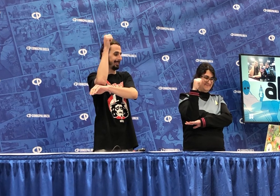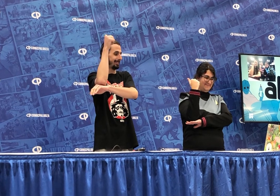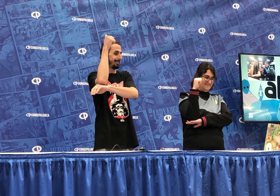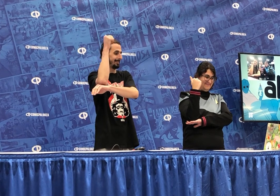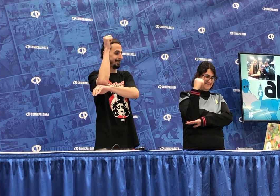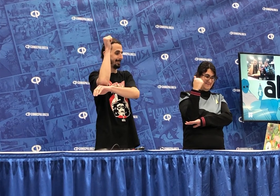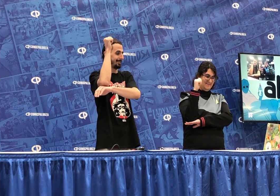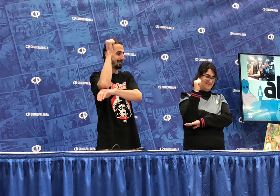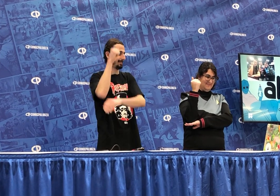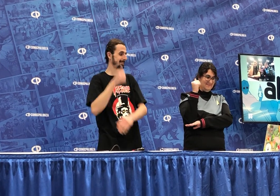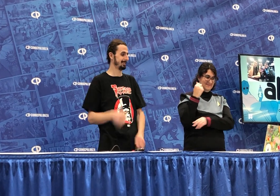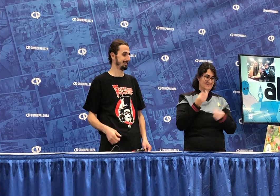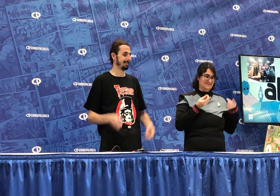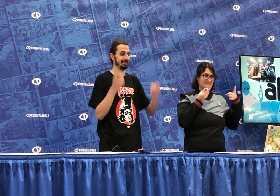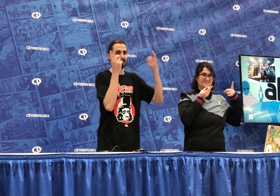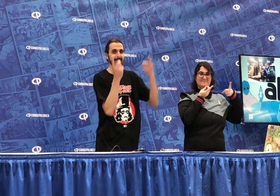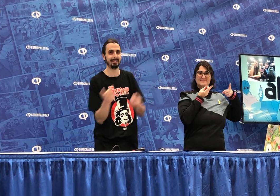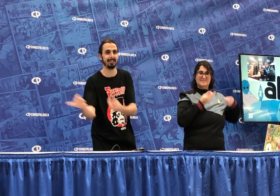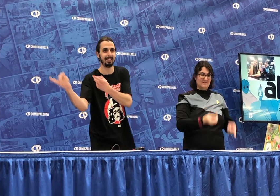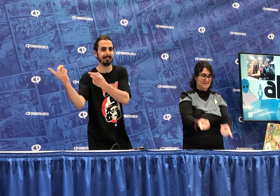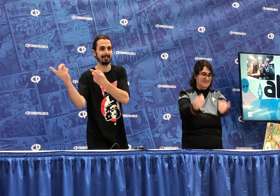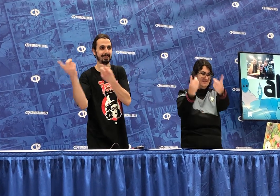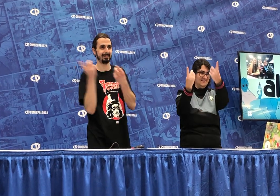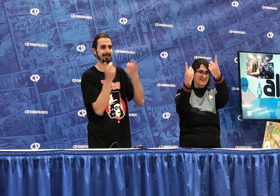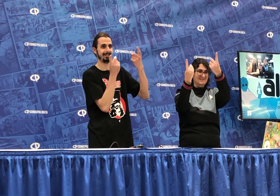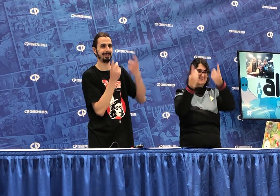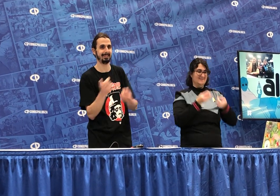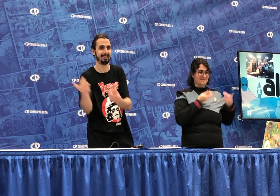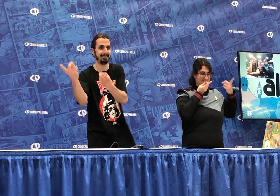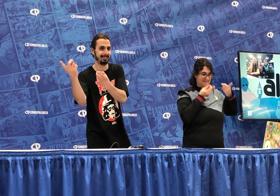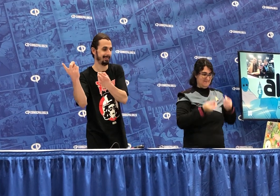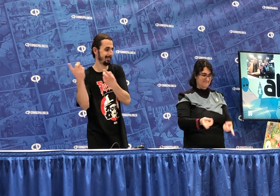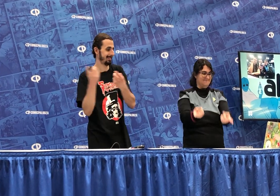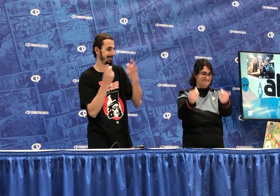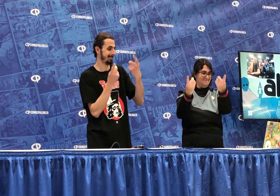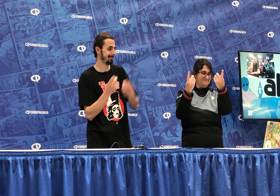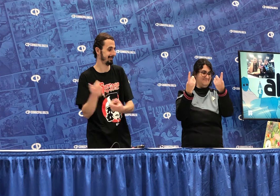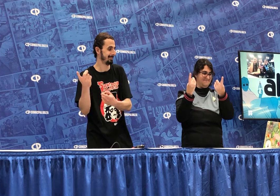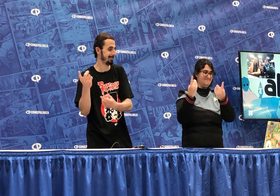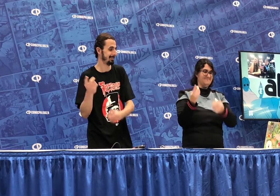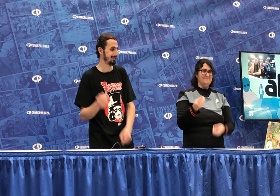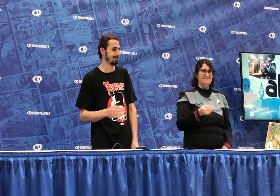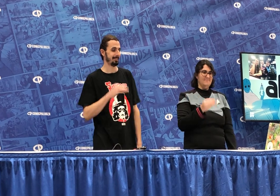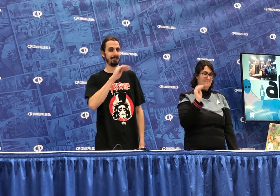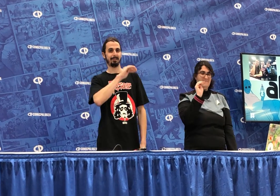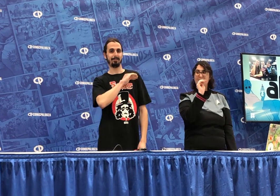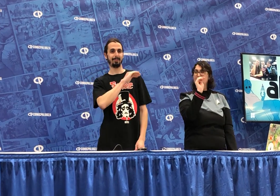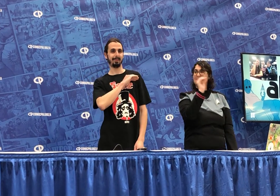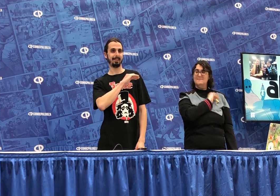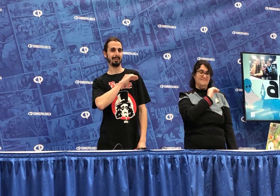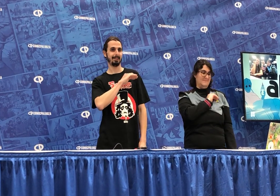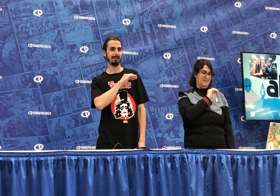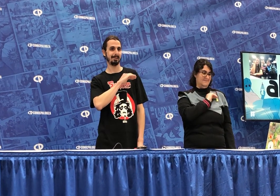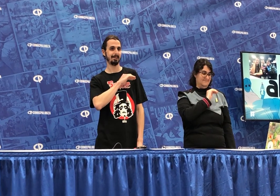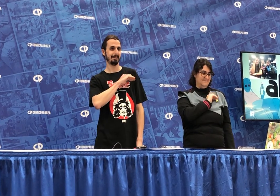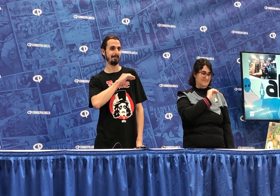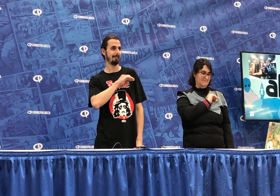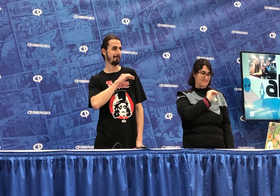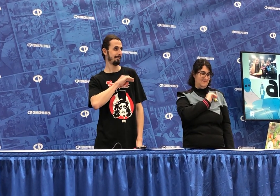like the 12 trees, Darcy, she's our skier, Darcy, D's, Mike, our cop,